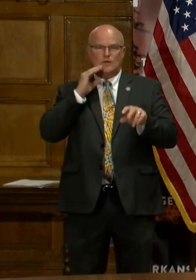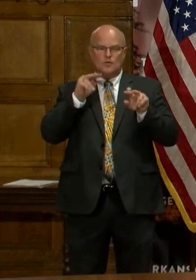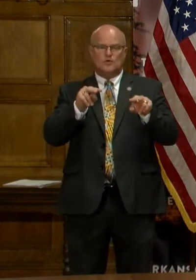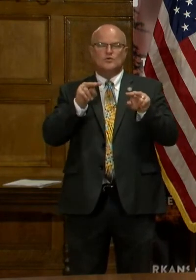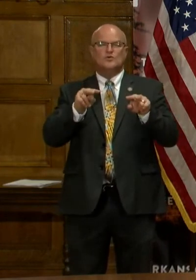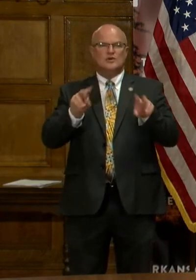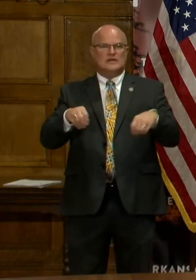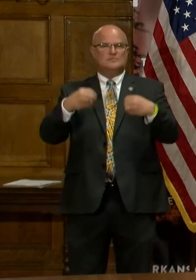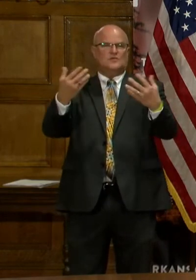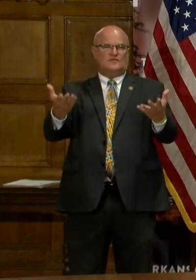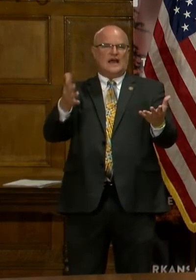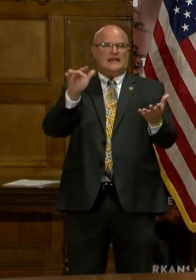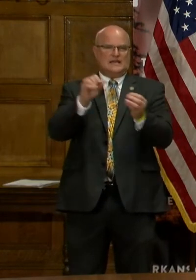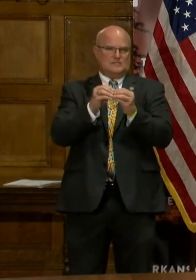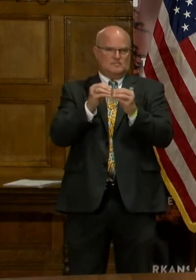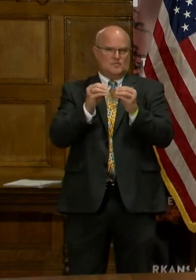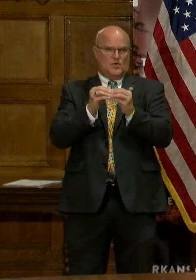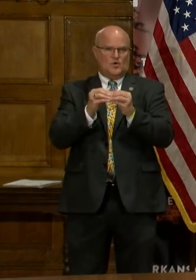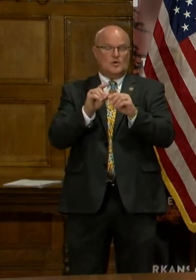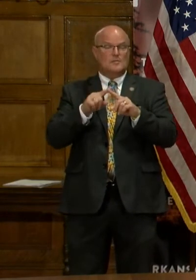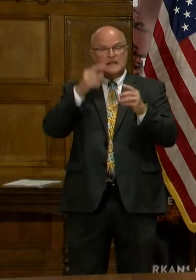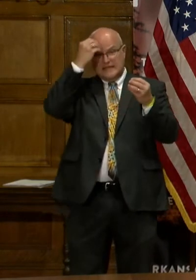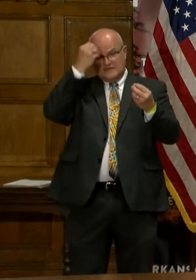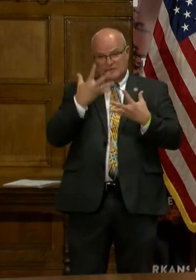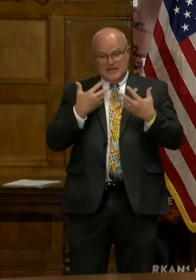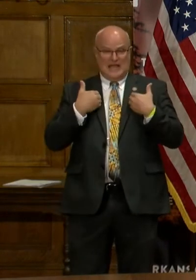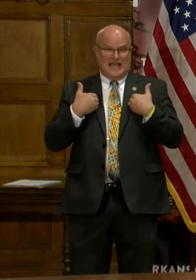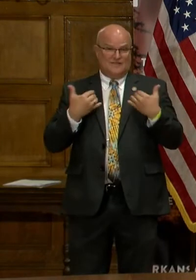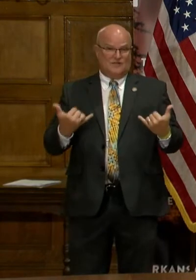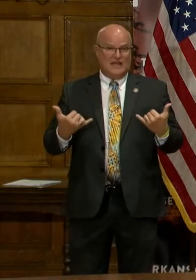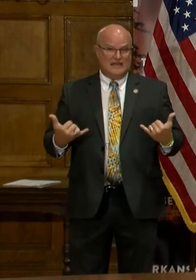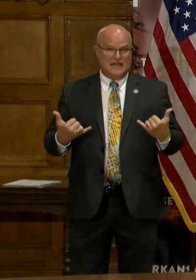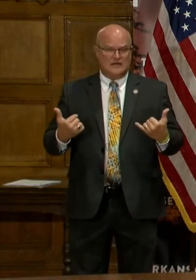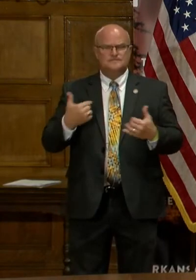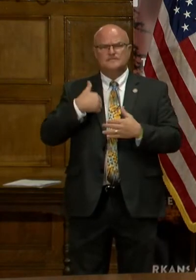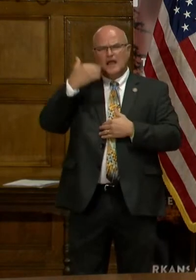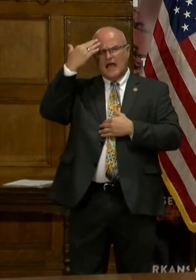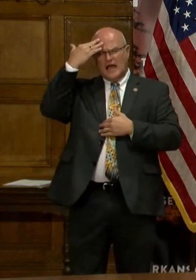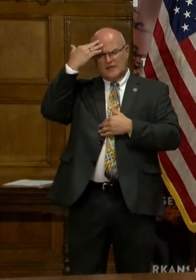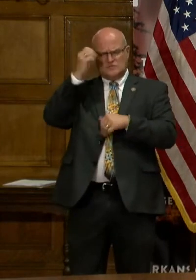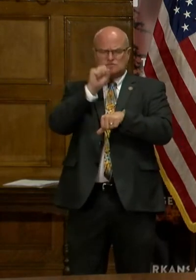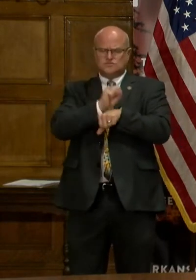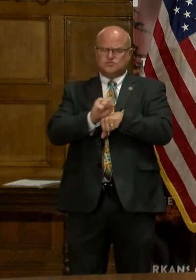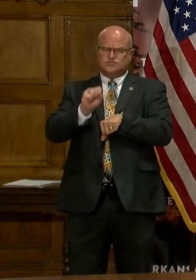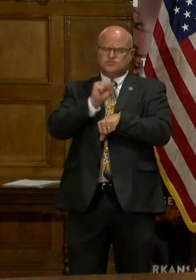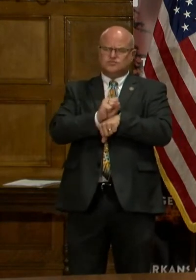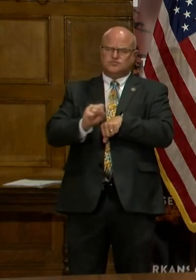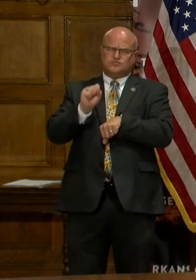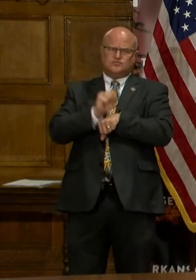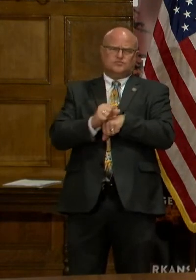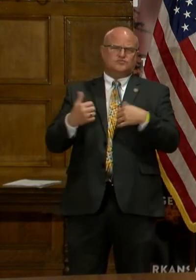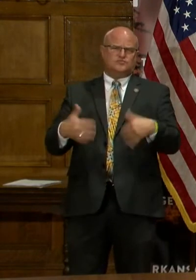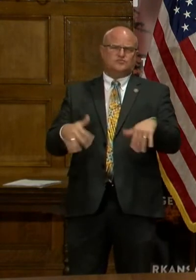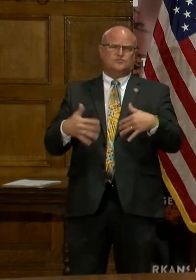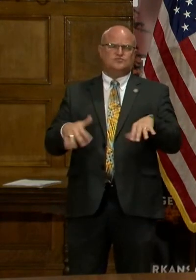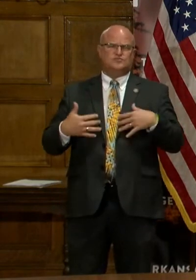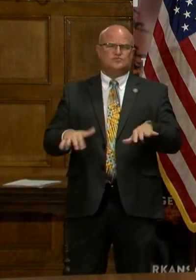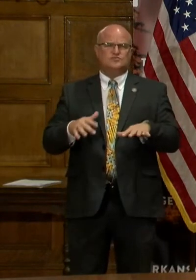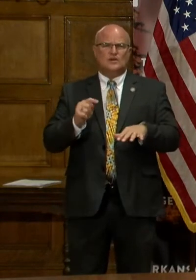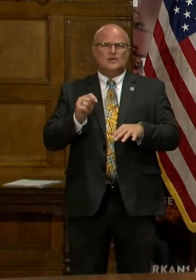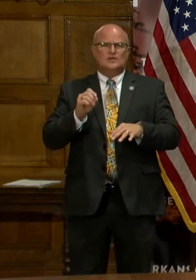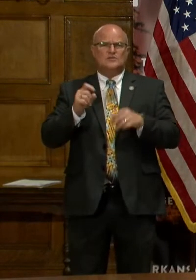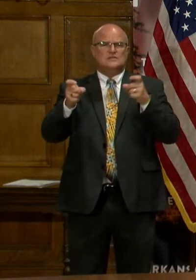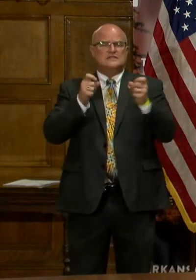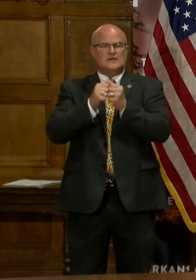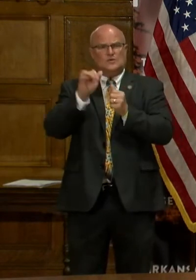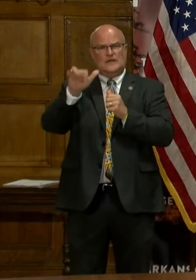at providing that. But that's the information I have now. I know that they have worked very, very hard to